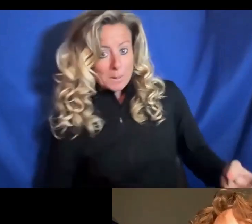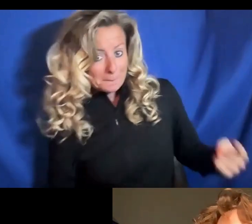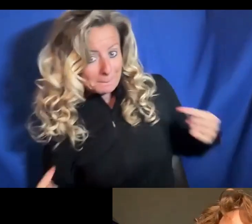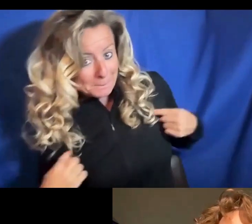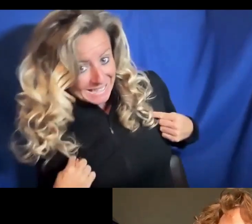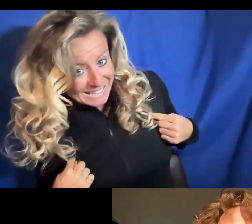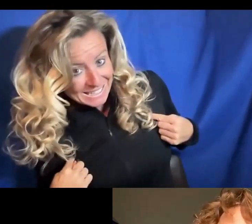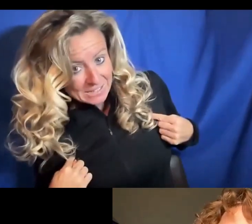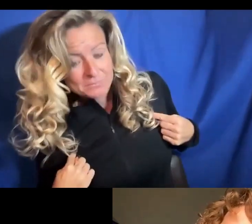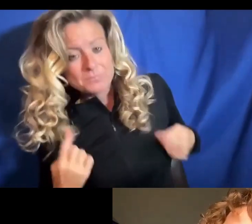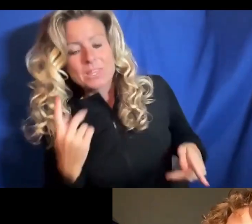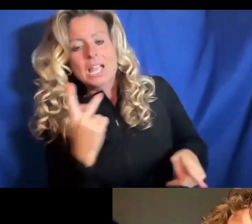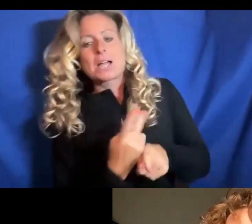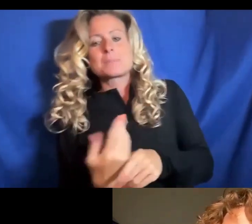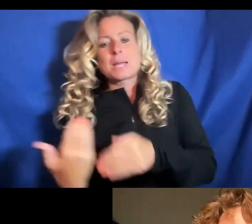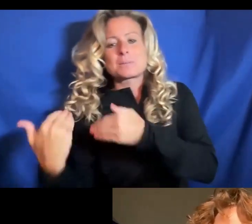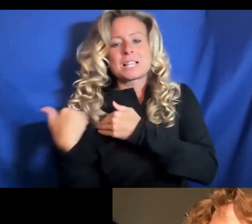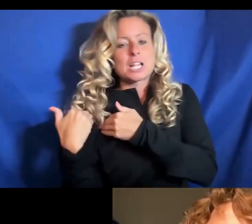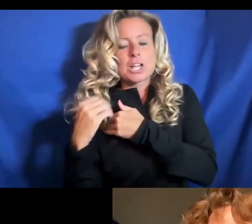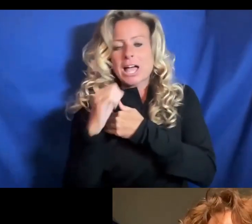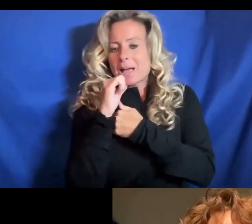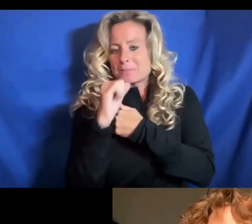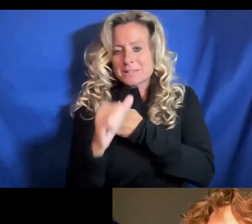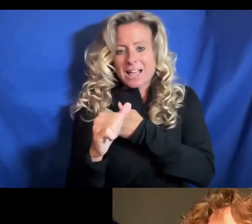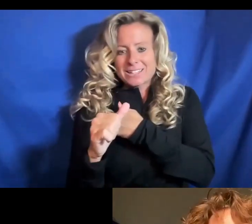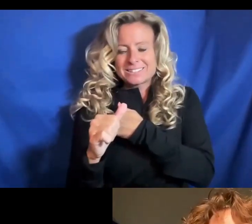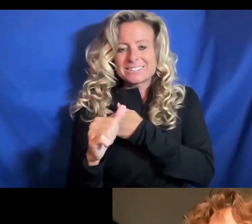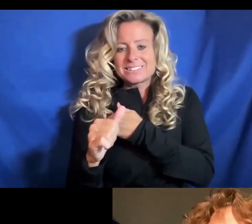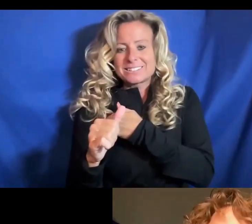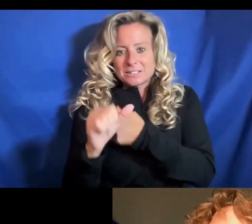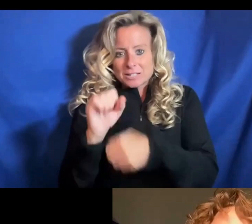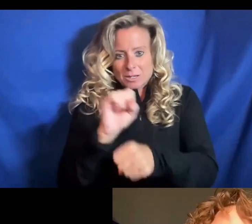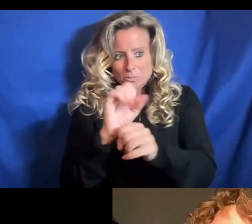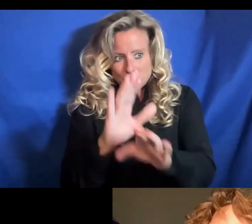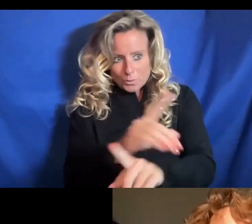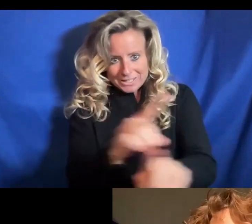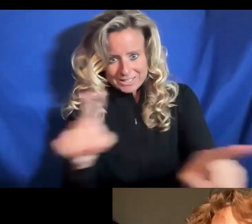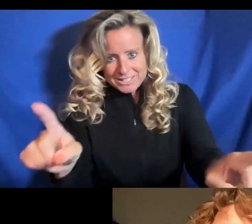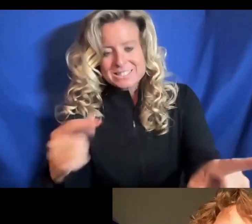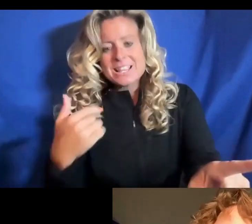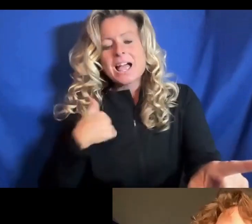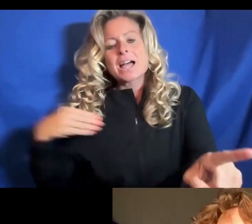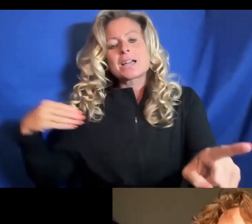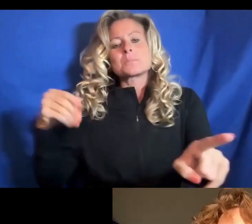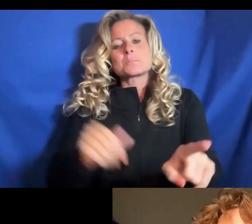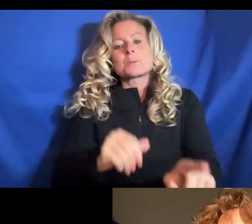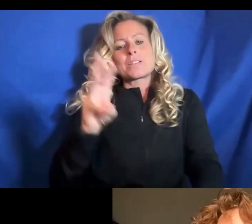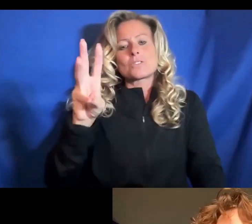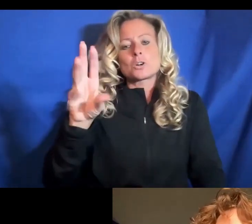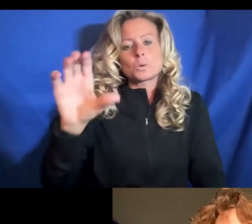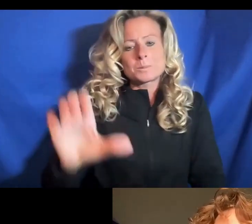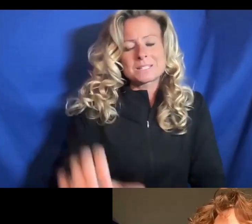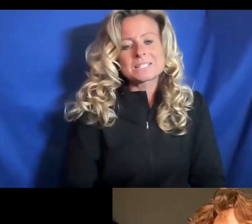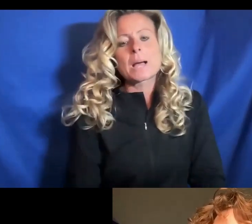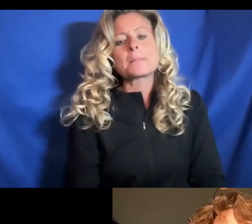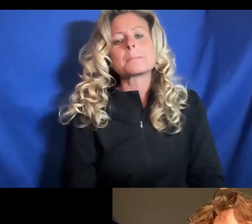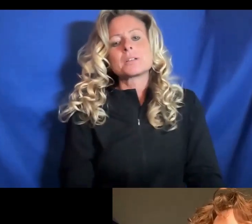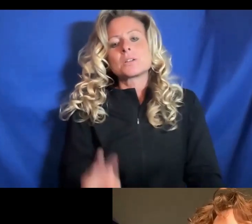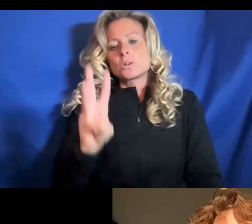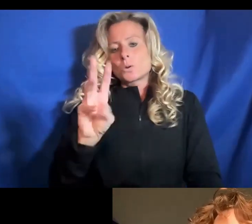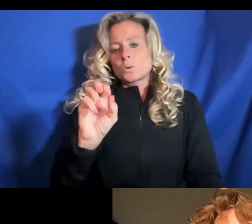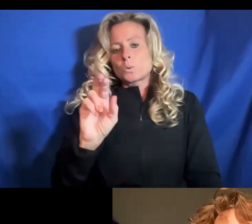am held liable. I'm the one that's sued, not my employees. I pay for their workman's comp. I pay for